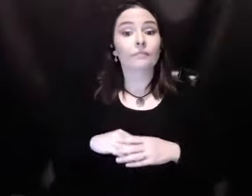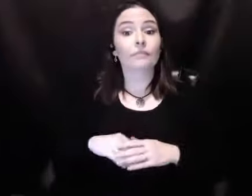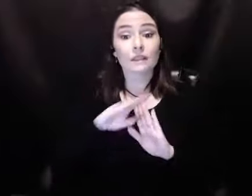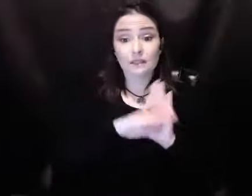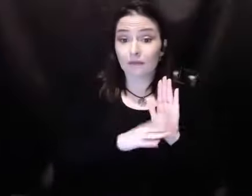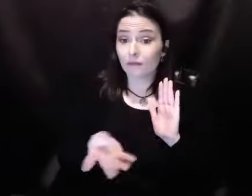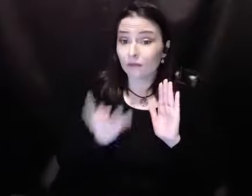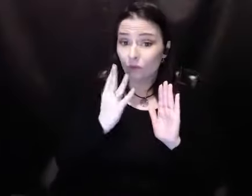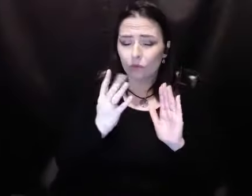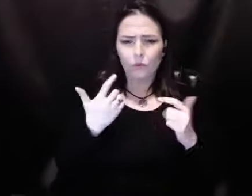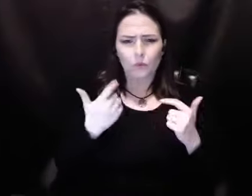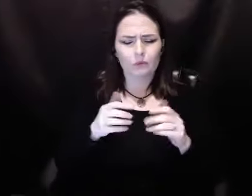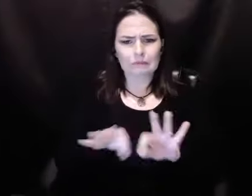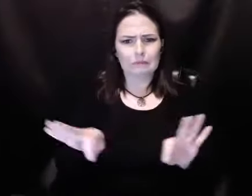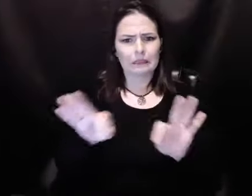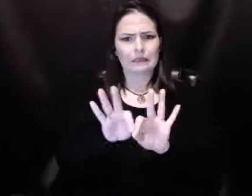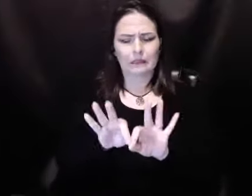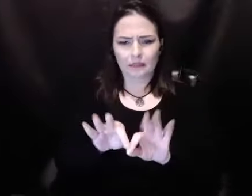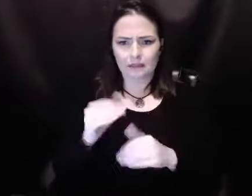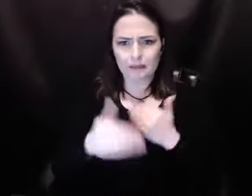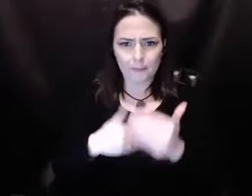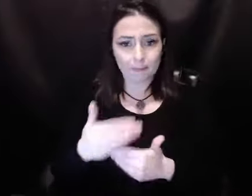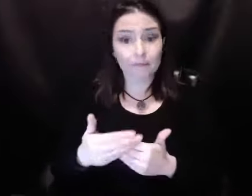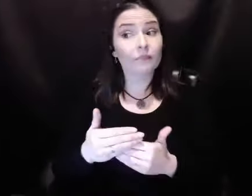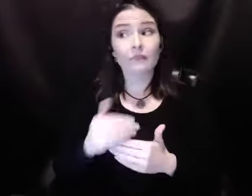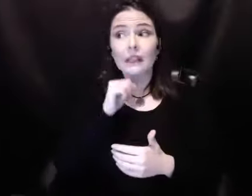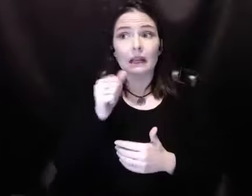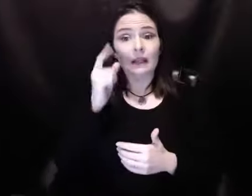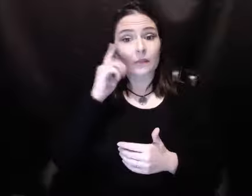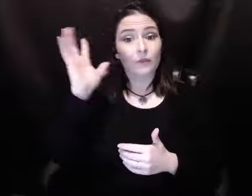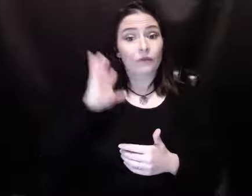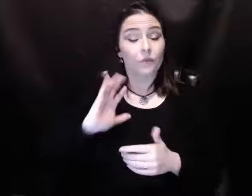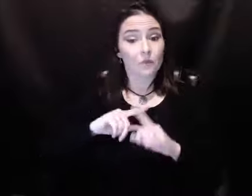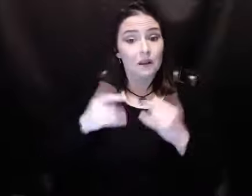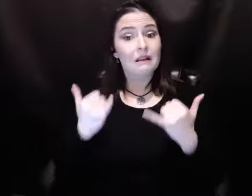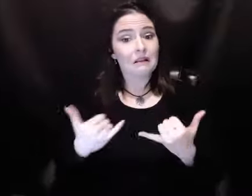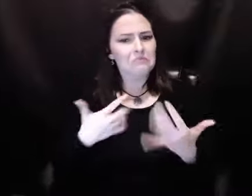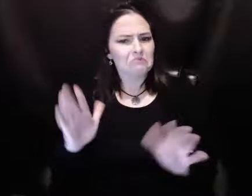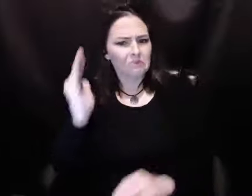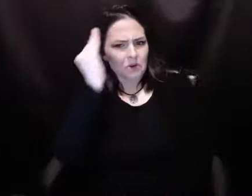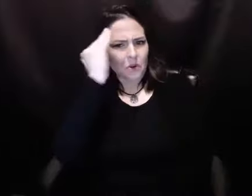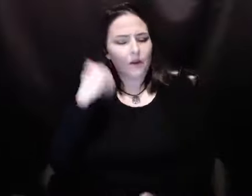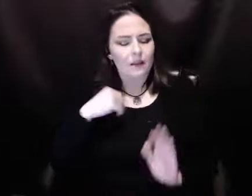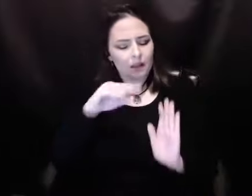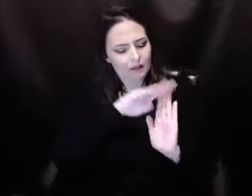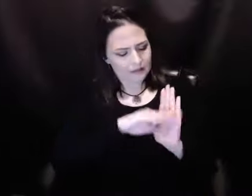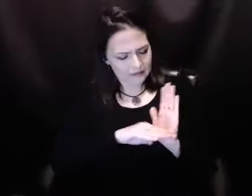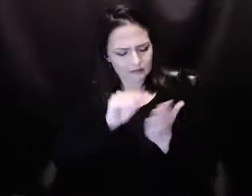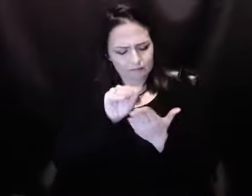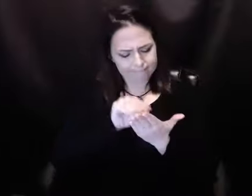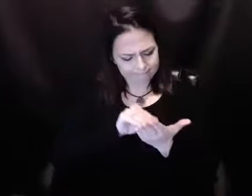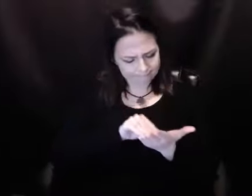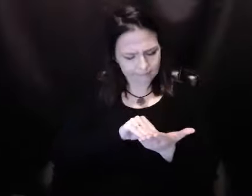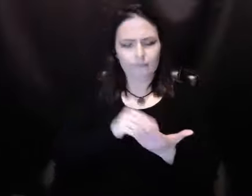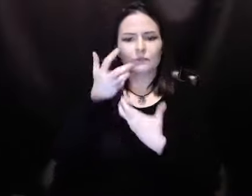enlightened space of recovery. My navigator used to say to me, Charissa, you never learn to trust. If you never learn to